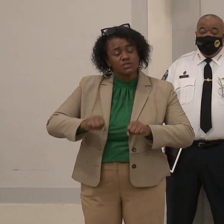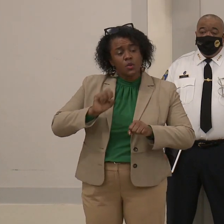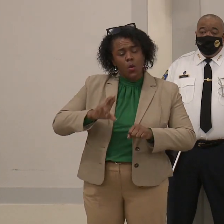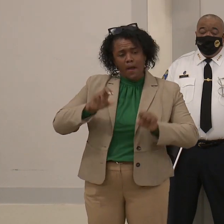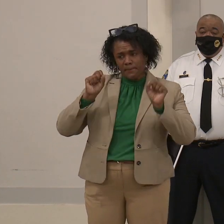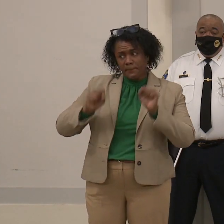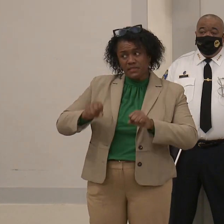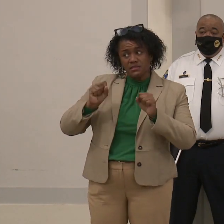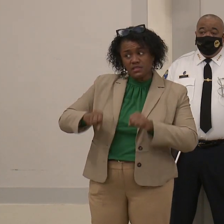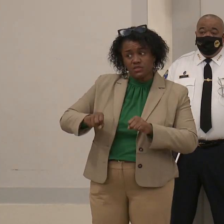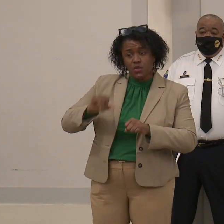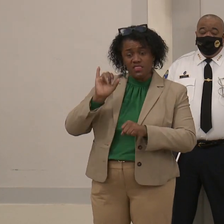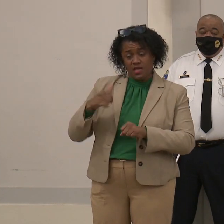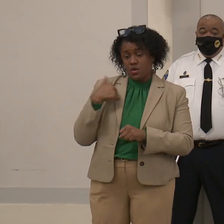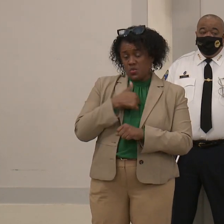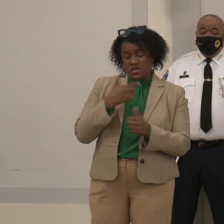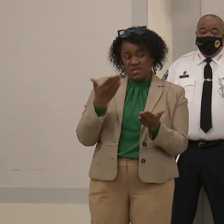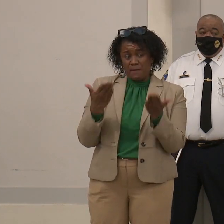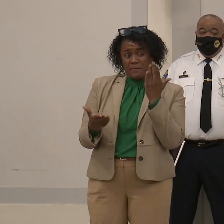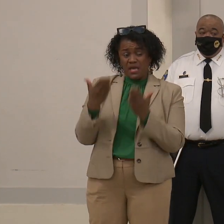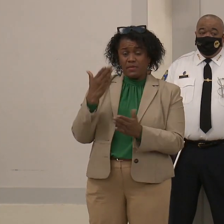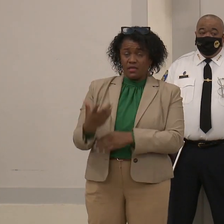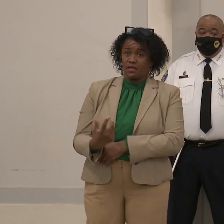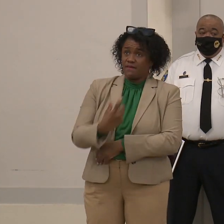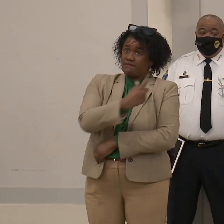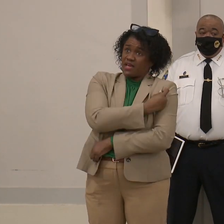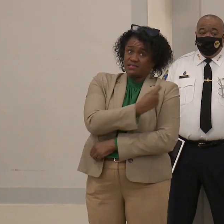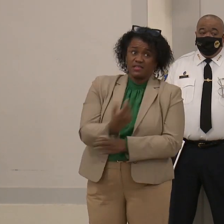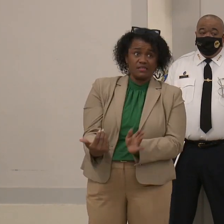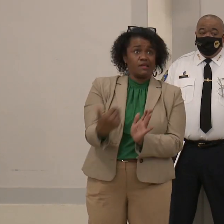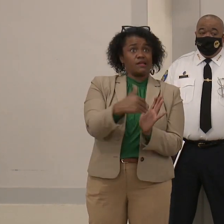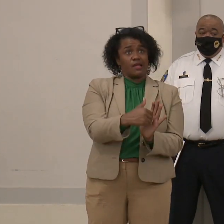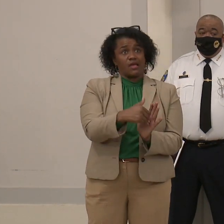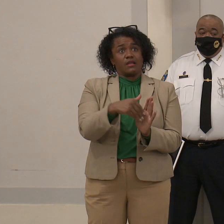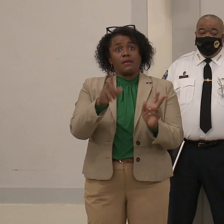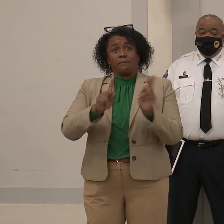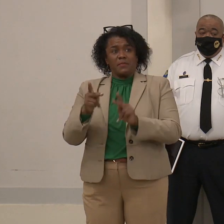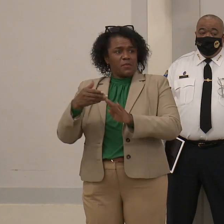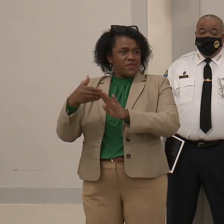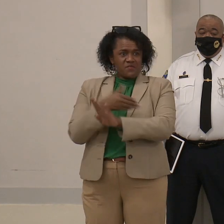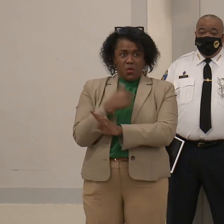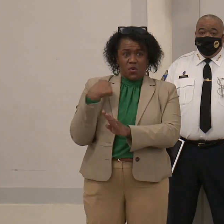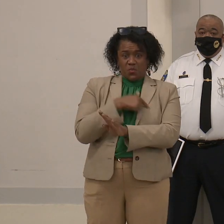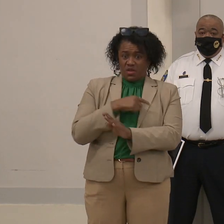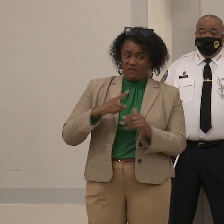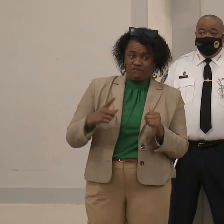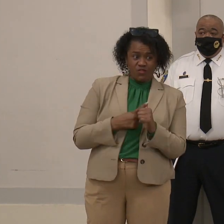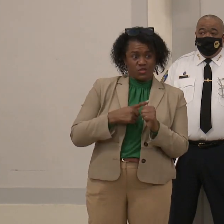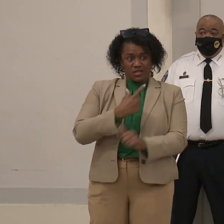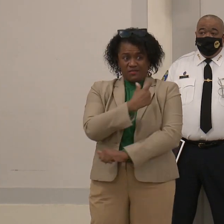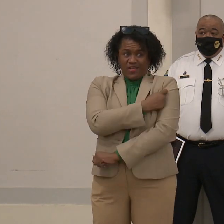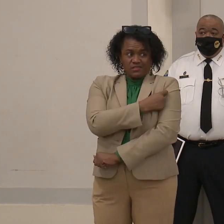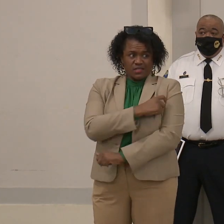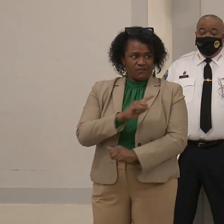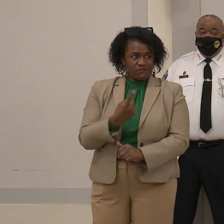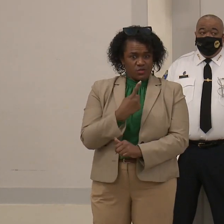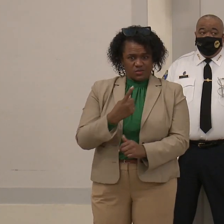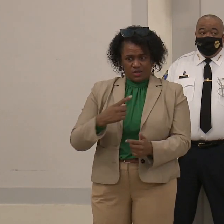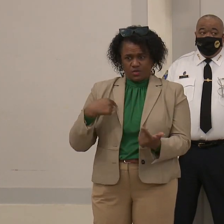there potential that we may be revaccinating people before we even get done vaccinating everyone? I mean, is